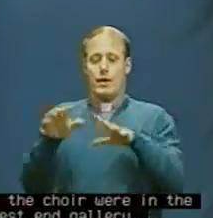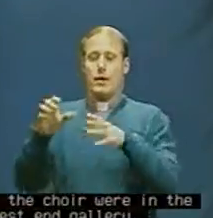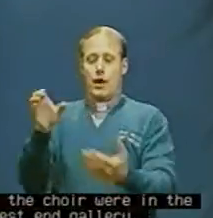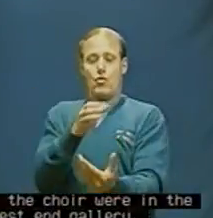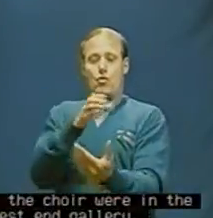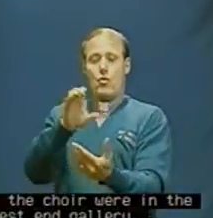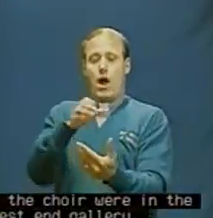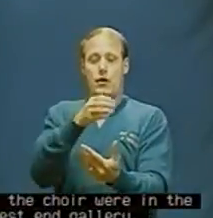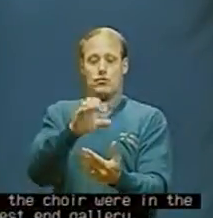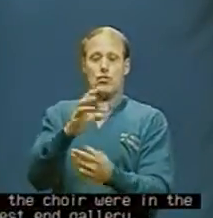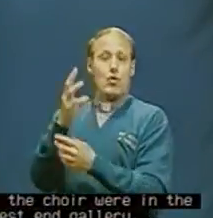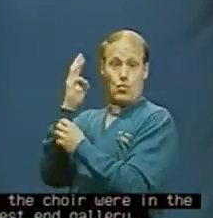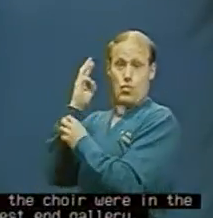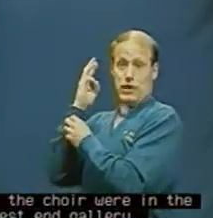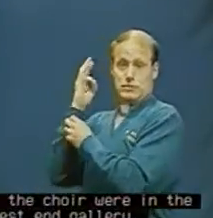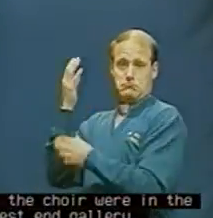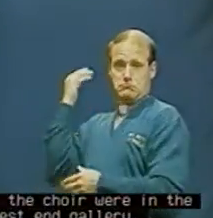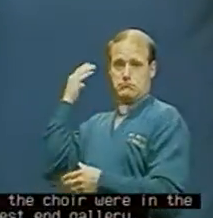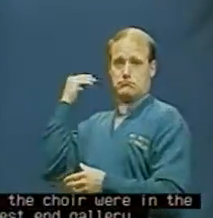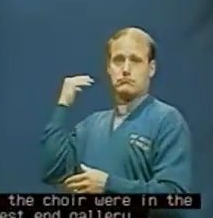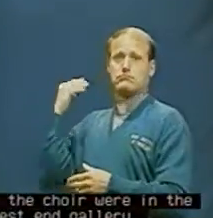and the choir were in the west end gallery.